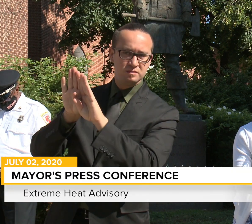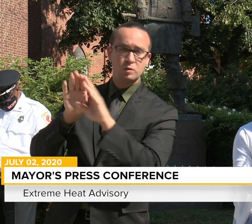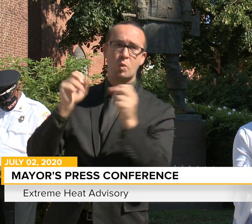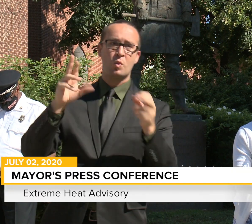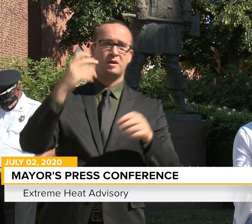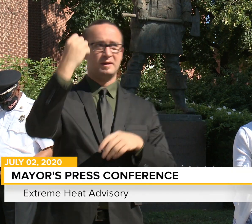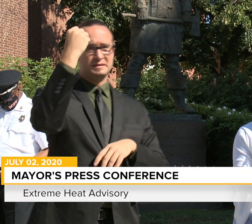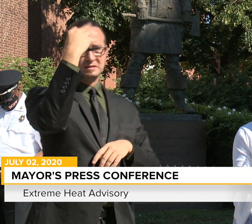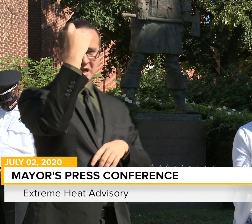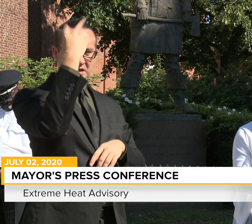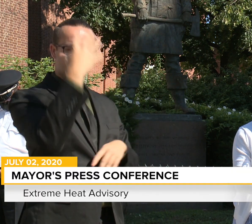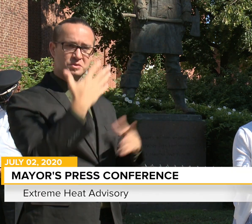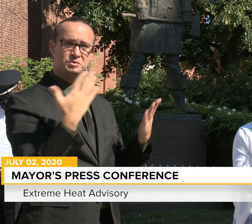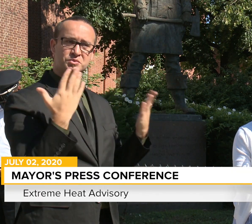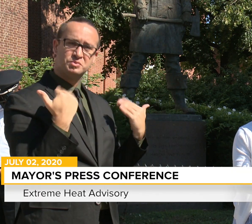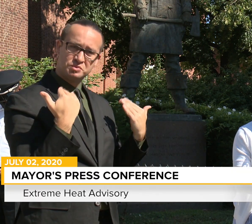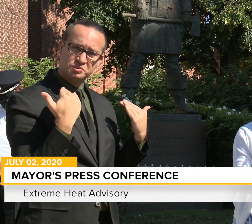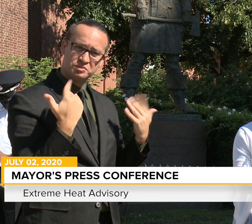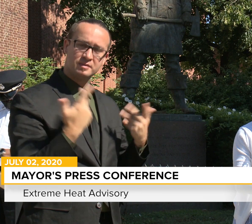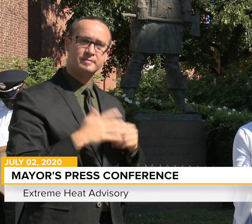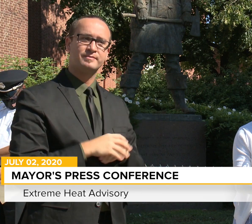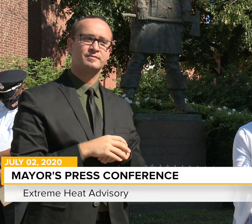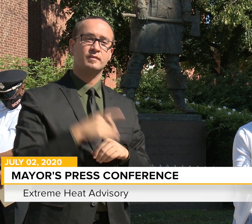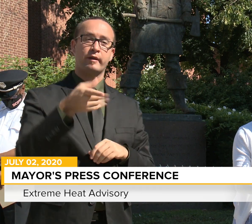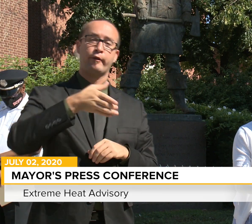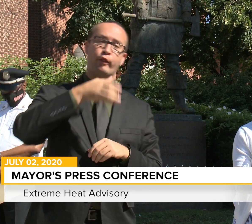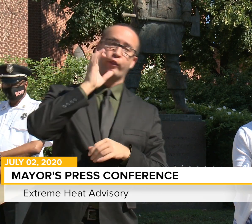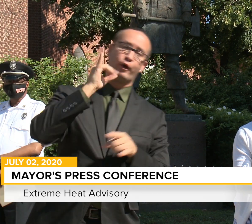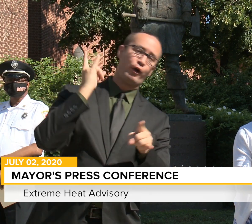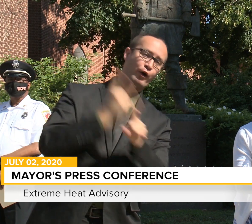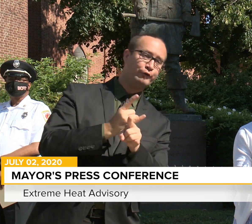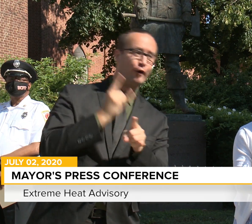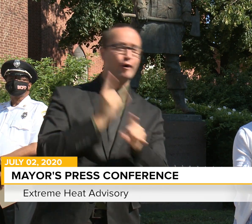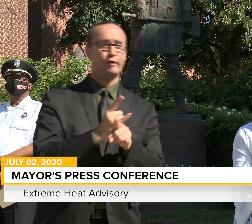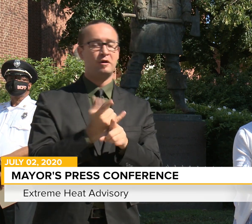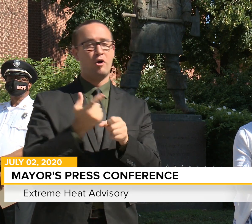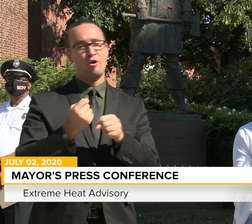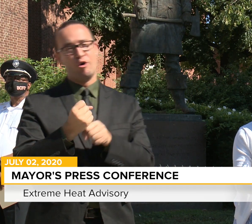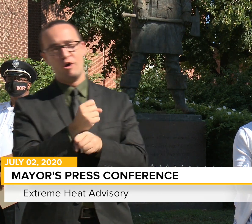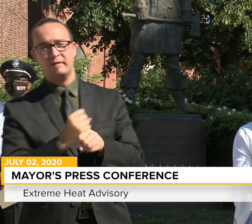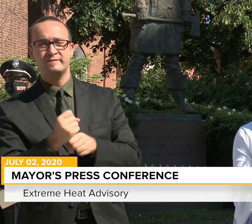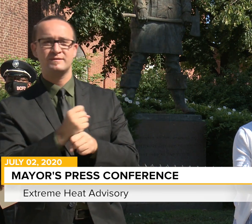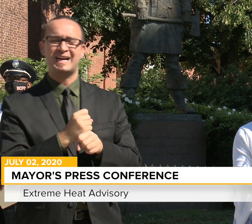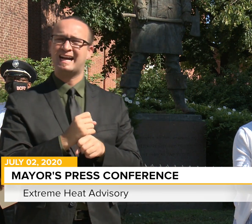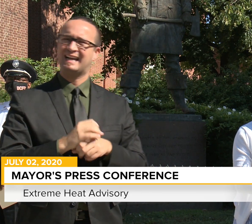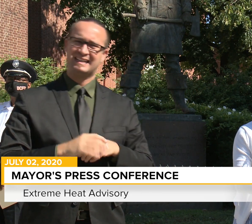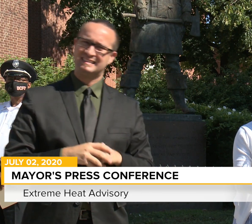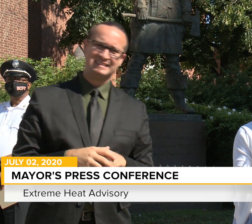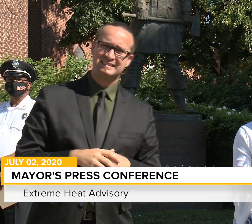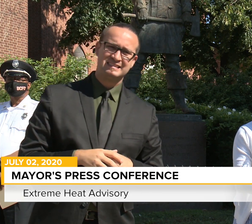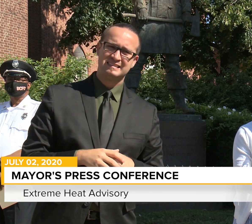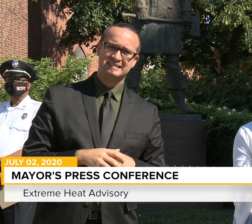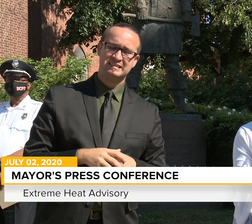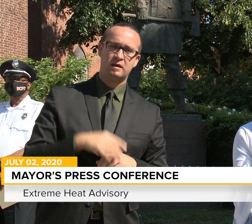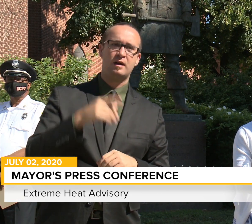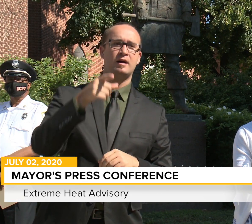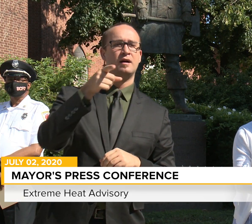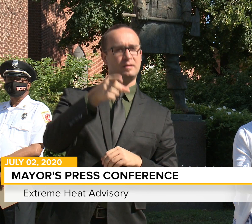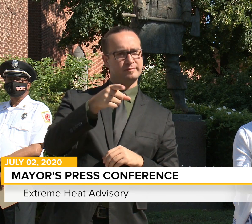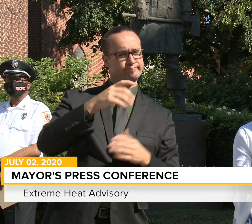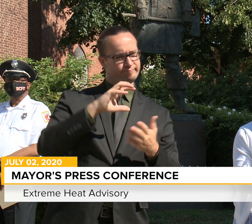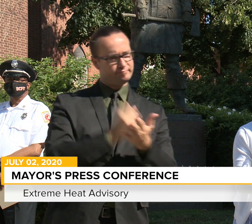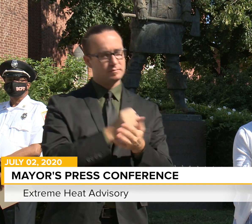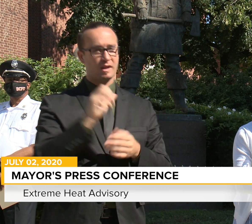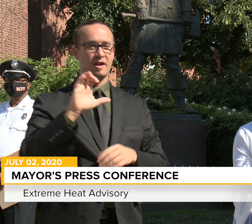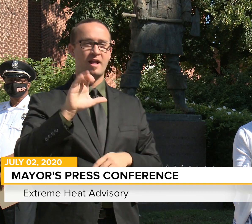caffeine. Keep a wet cloth handy to cool off your skin. Eat well-balanced, light, and regular meals. Avoid using salt